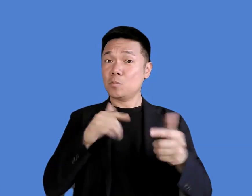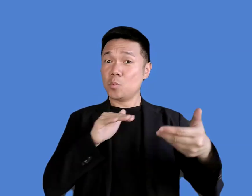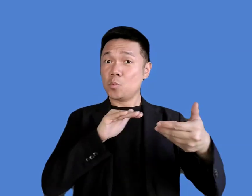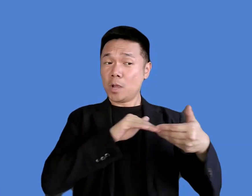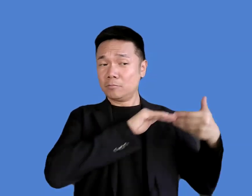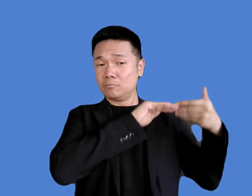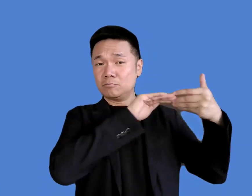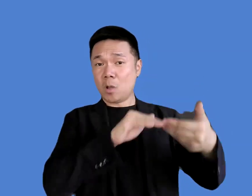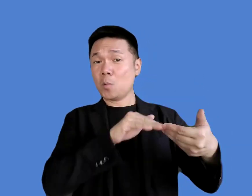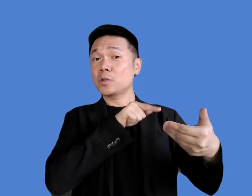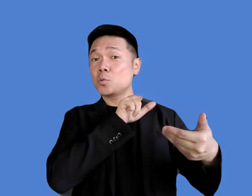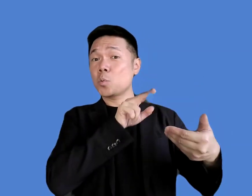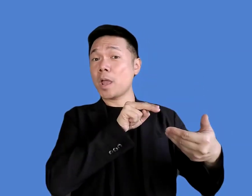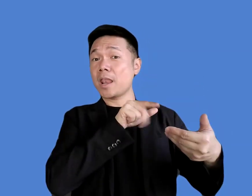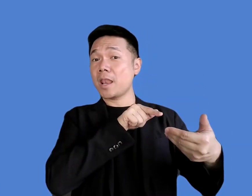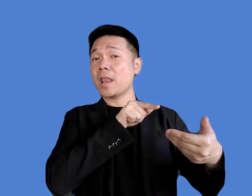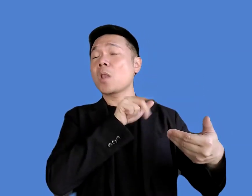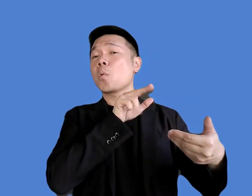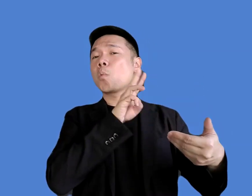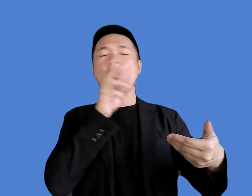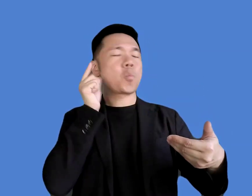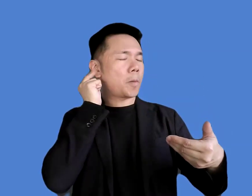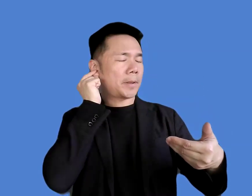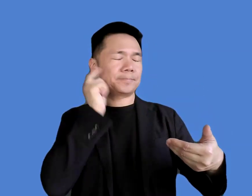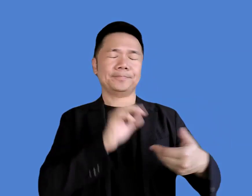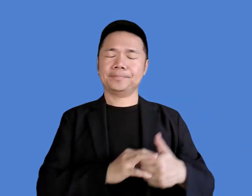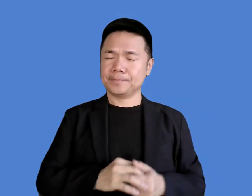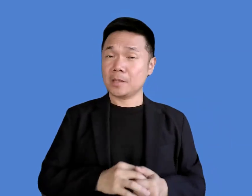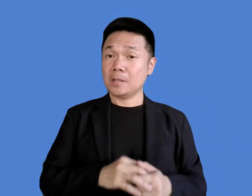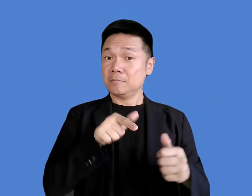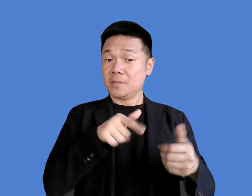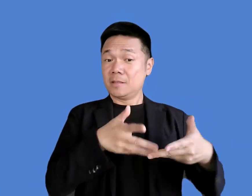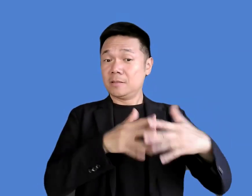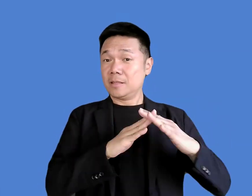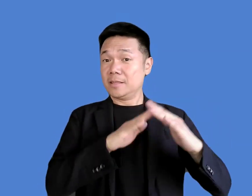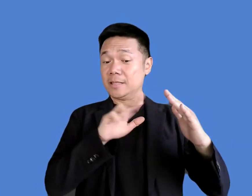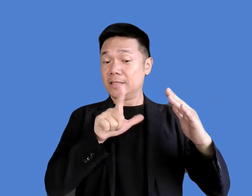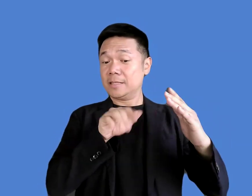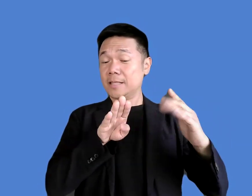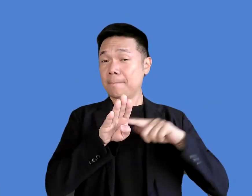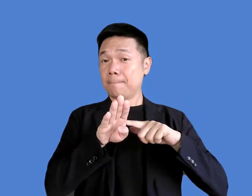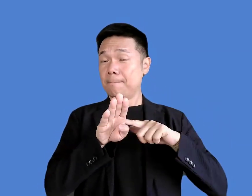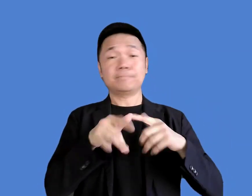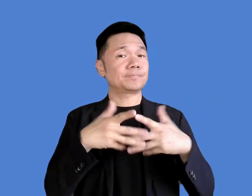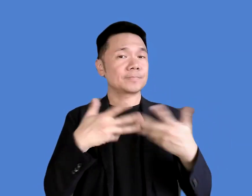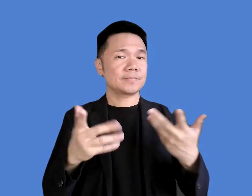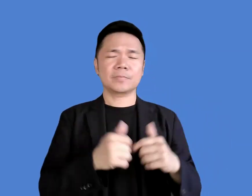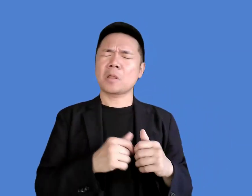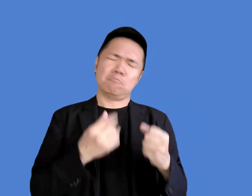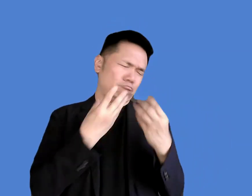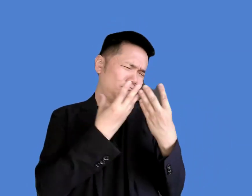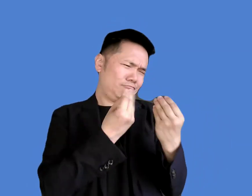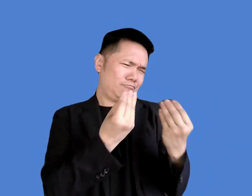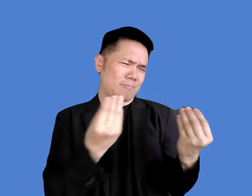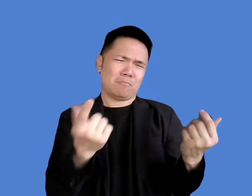Asia Pacific. Importantly, what we're going to see is this lab is complementing and amplifying the work of many others